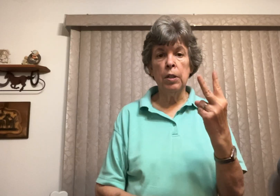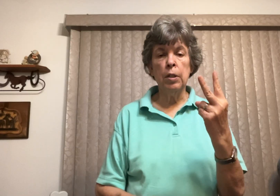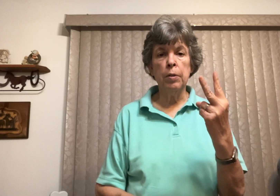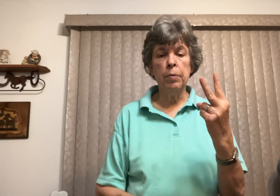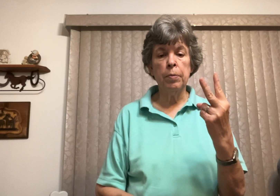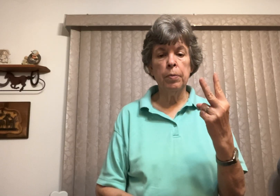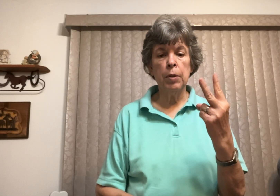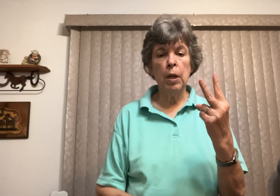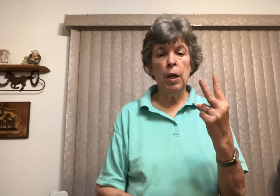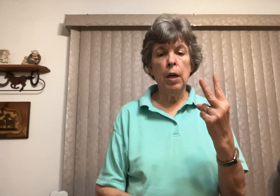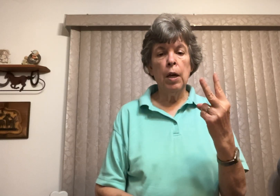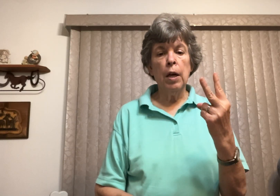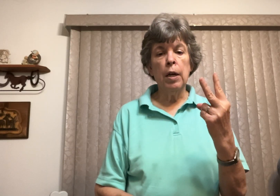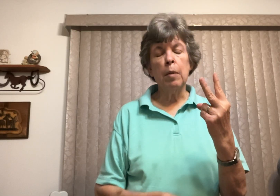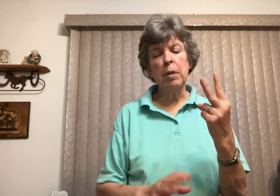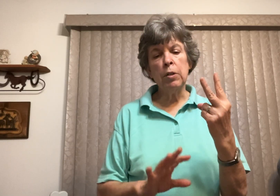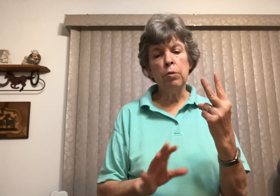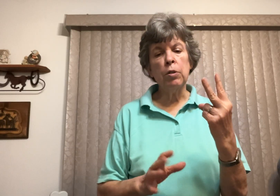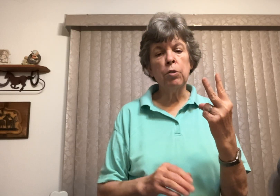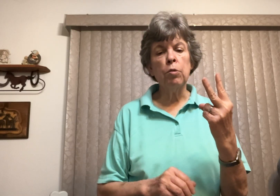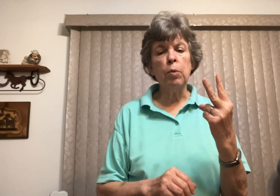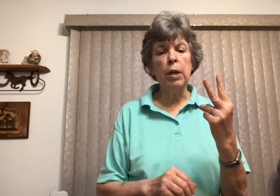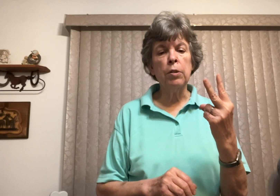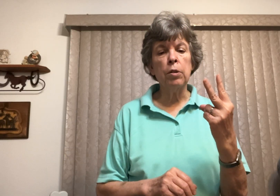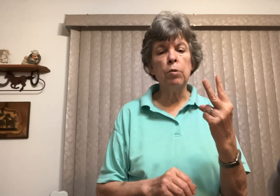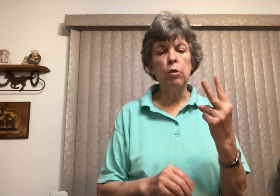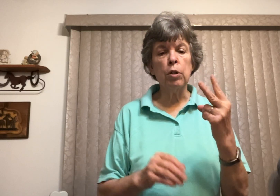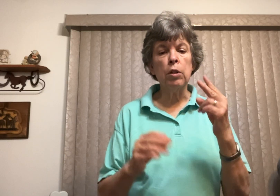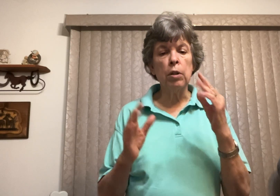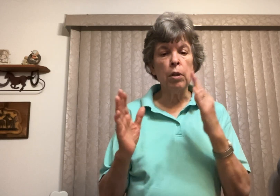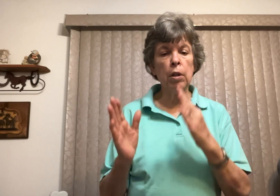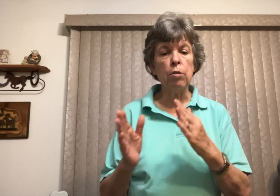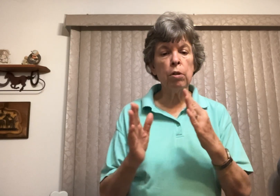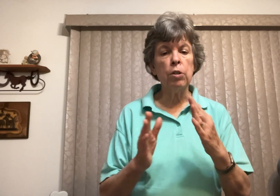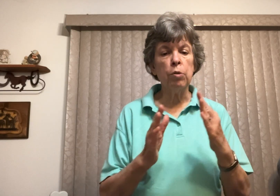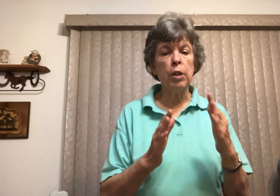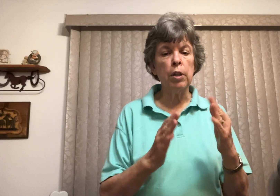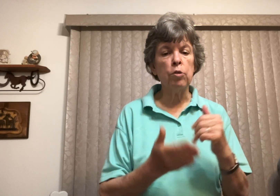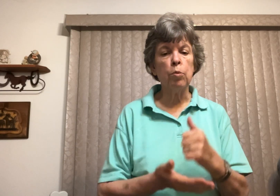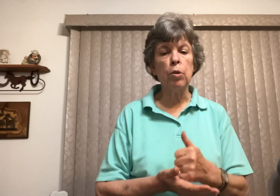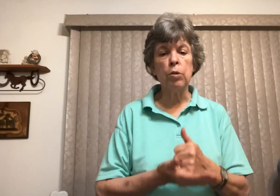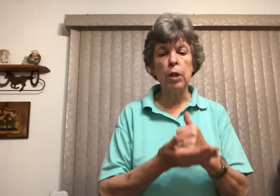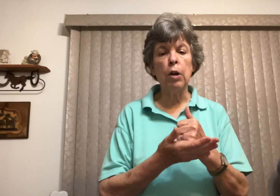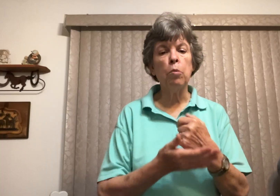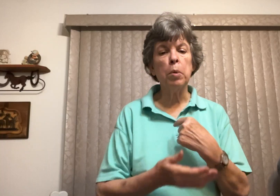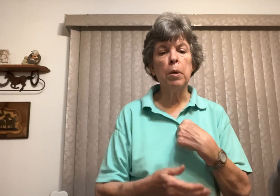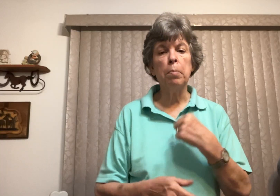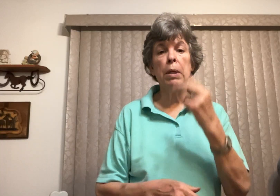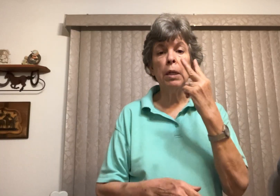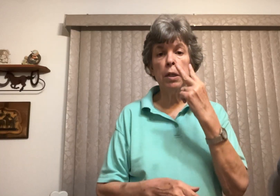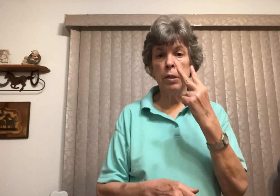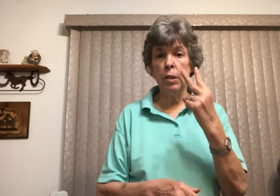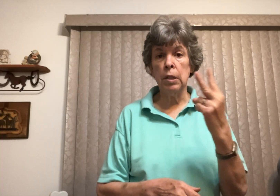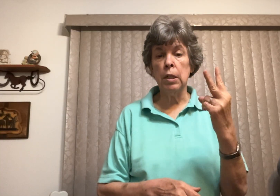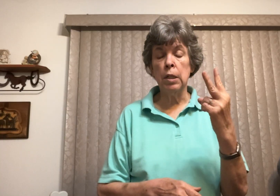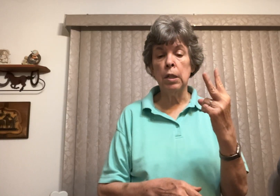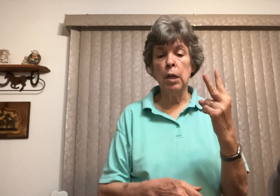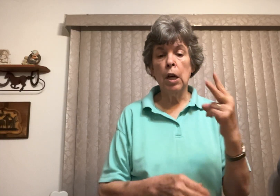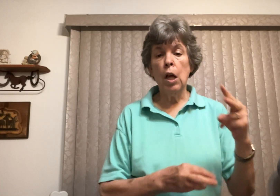see. And I'm going to do this two ways, so you can literally do the English words. Help me see